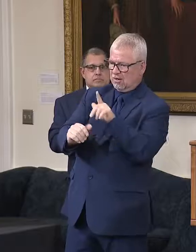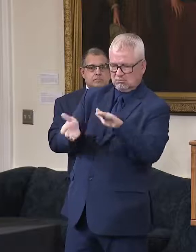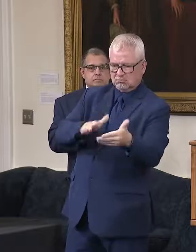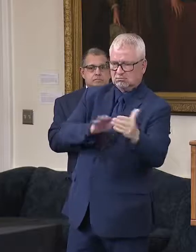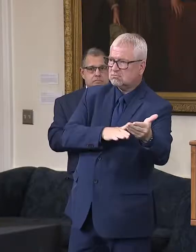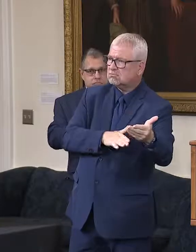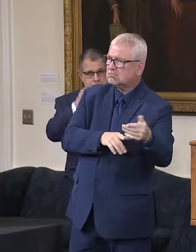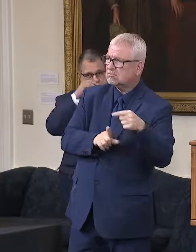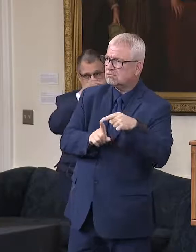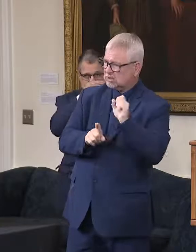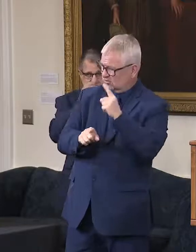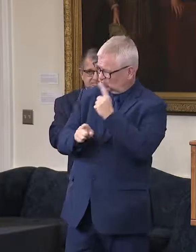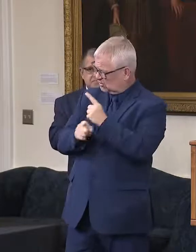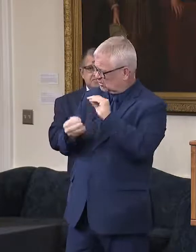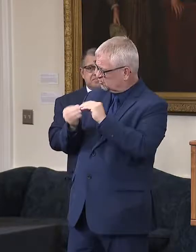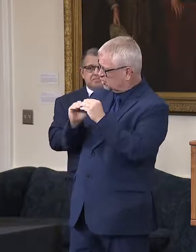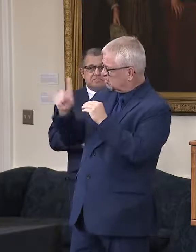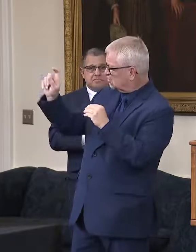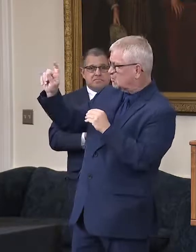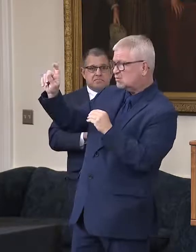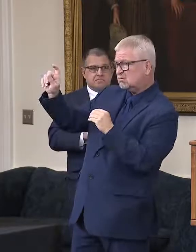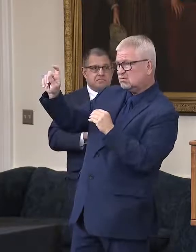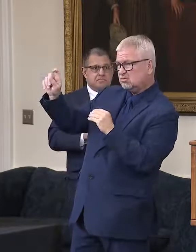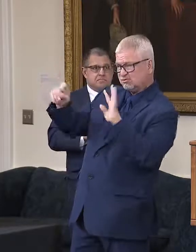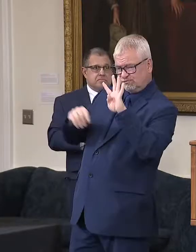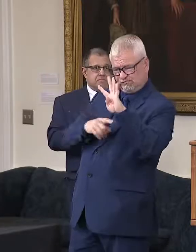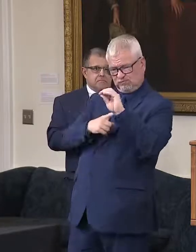number solely related to people with comorbidities?